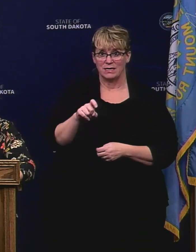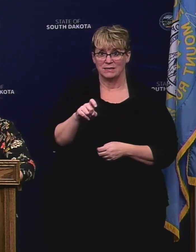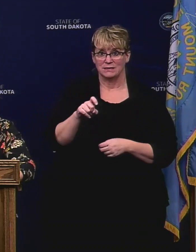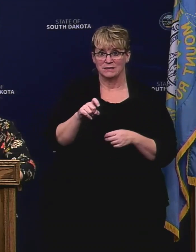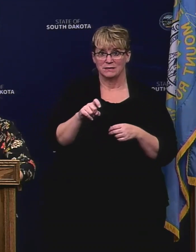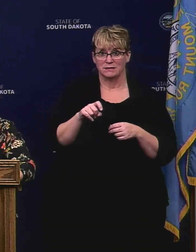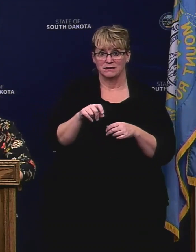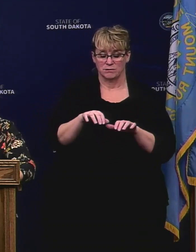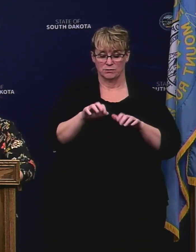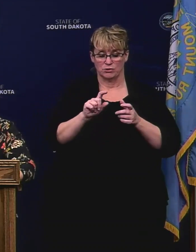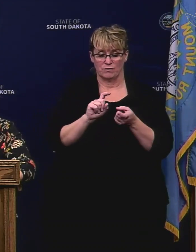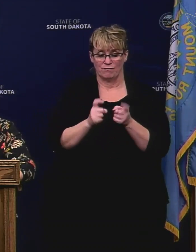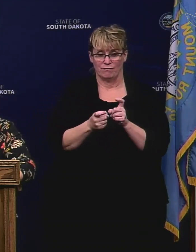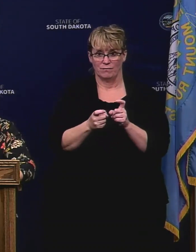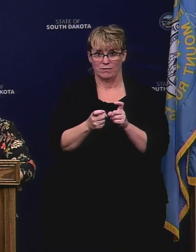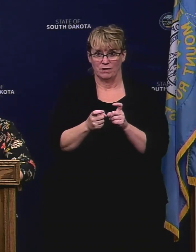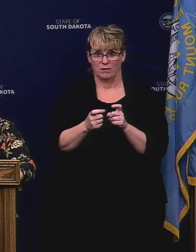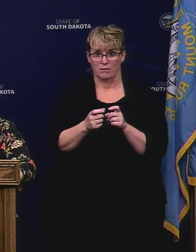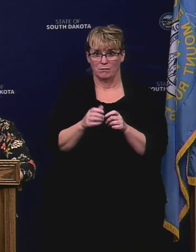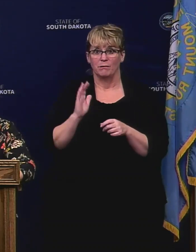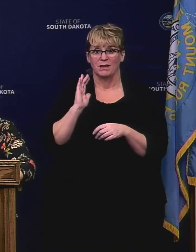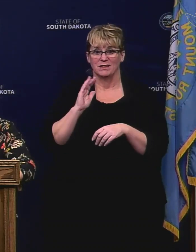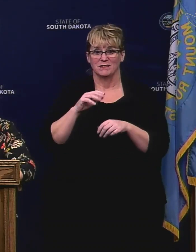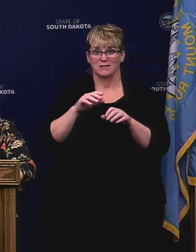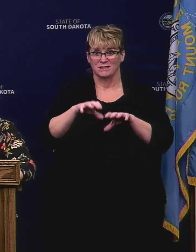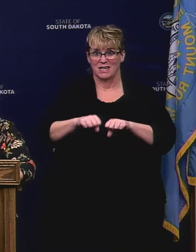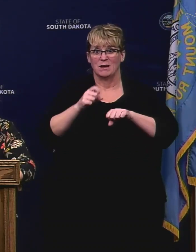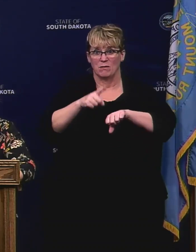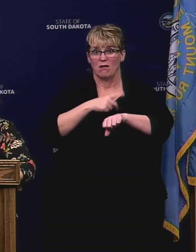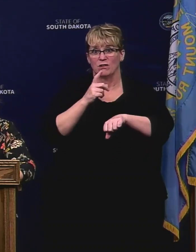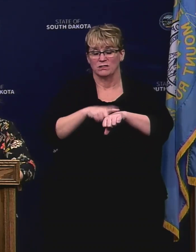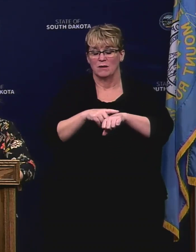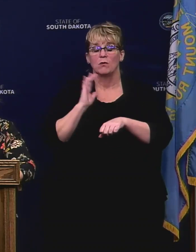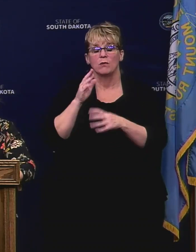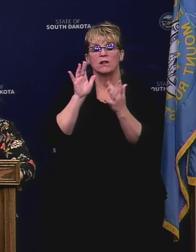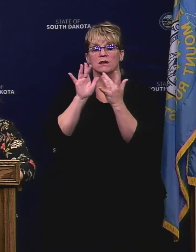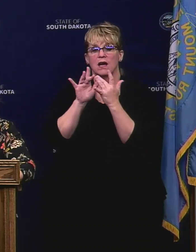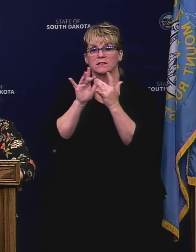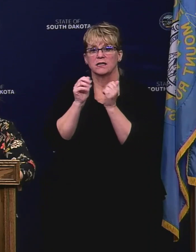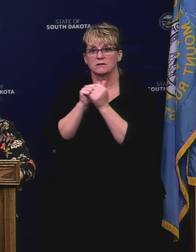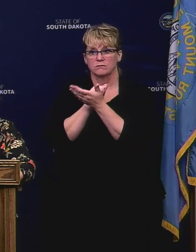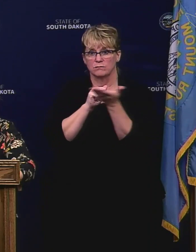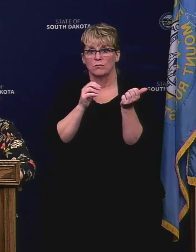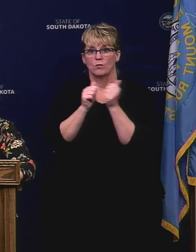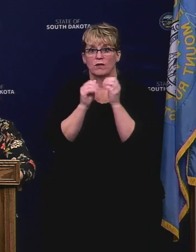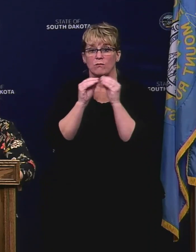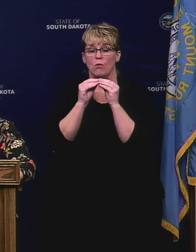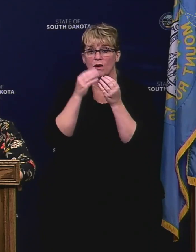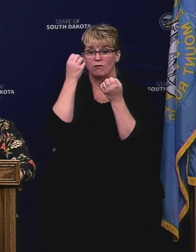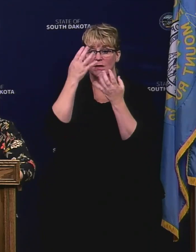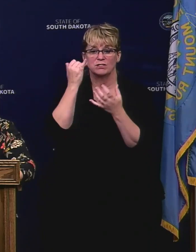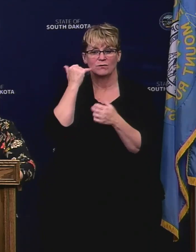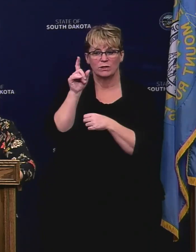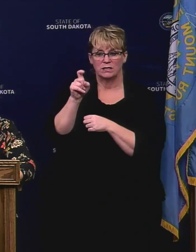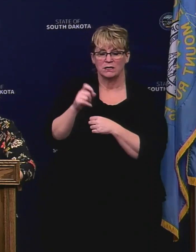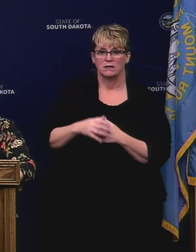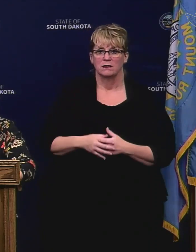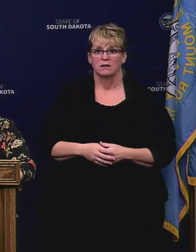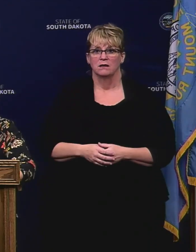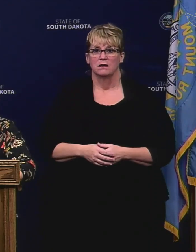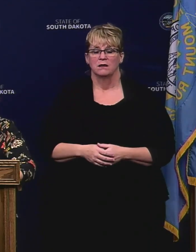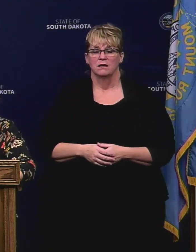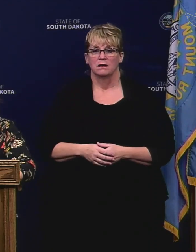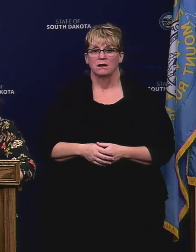touch it, it will take even longer. We will contact you with any additional information that we may need.